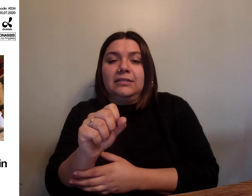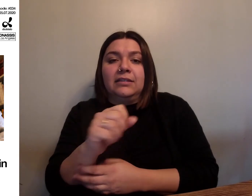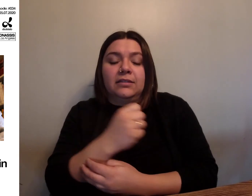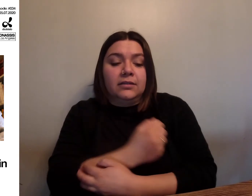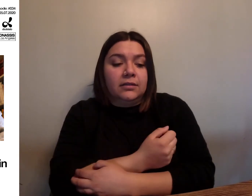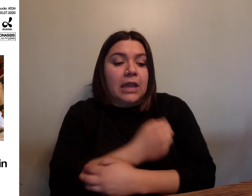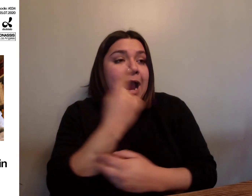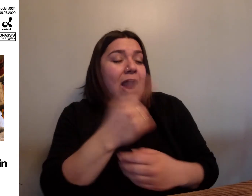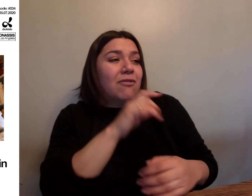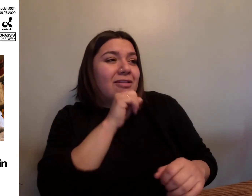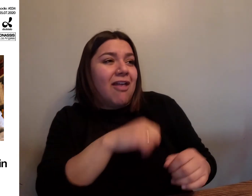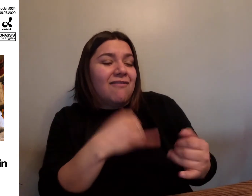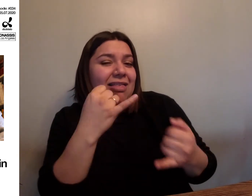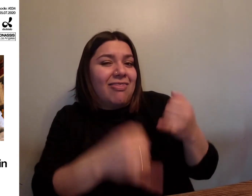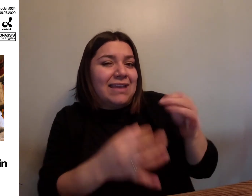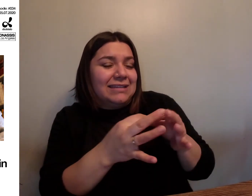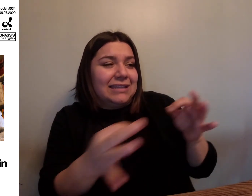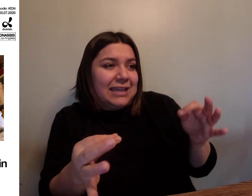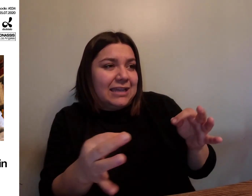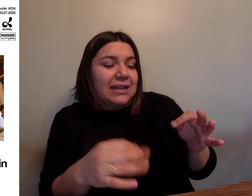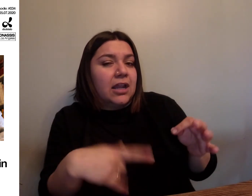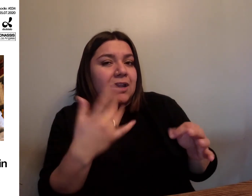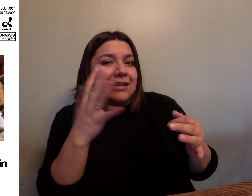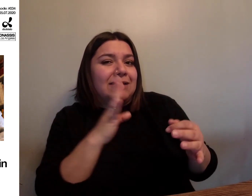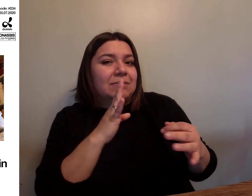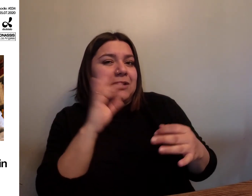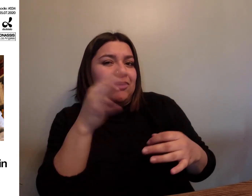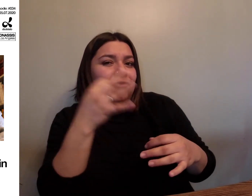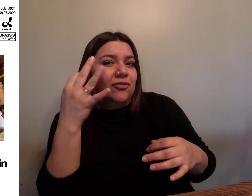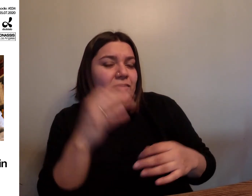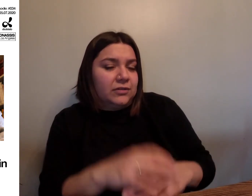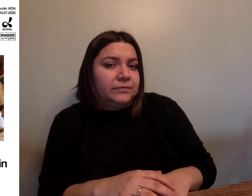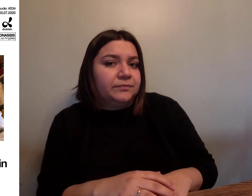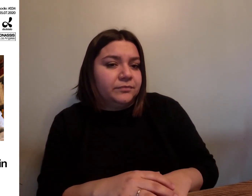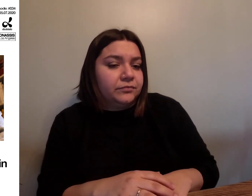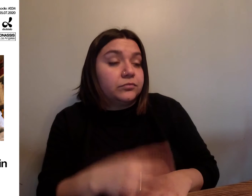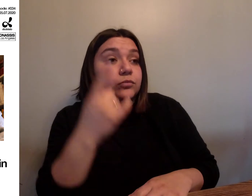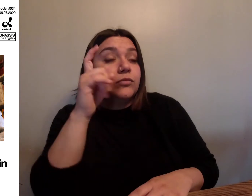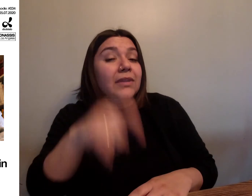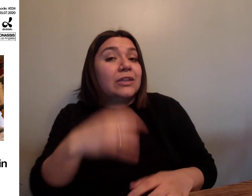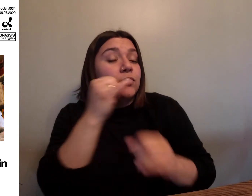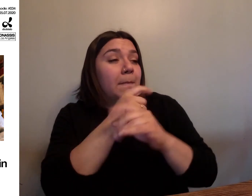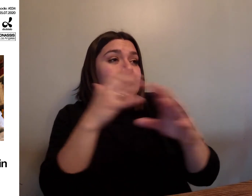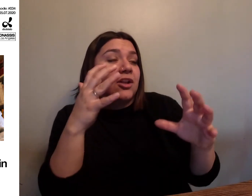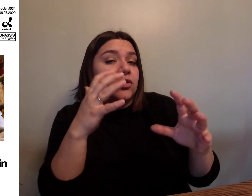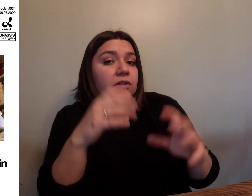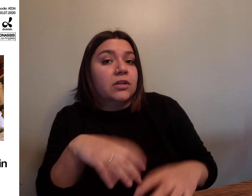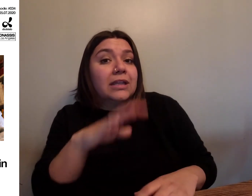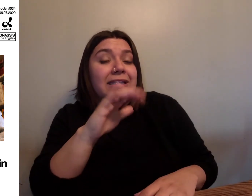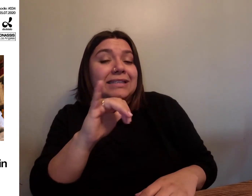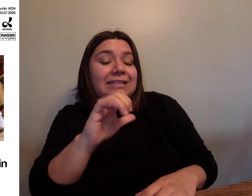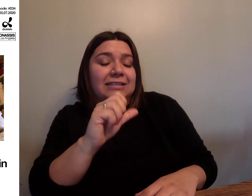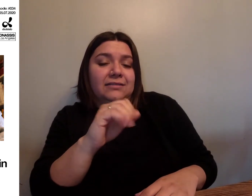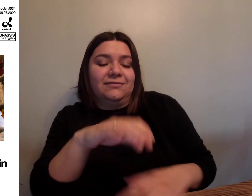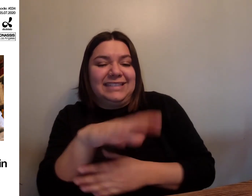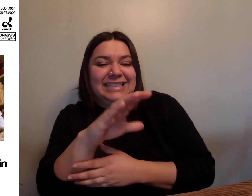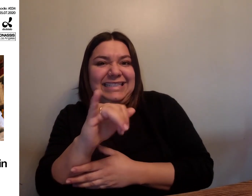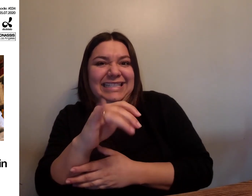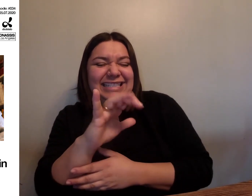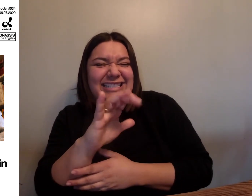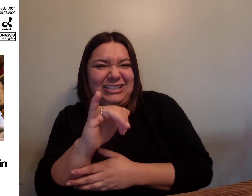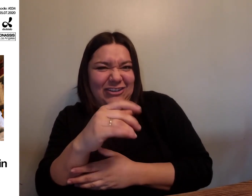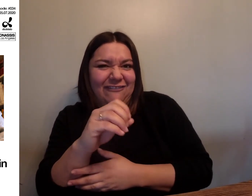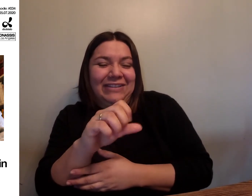condemnation. I always love that last line. Il faut imaginer Sisyphe heureux. One has to imagine Sisyphus